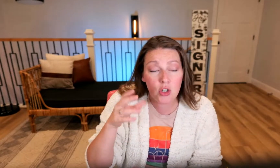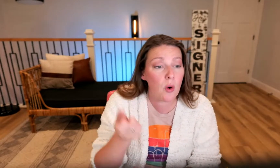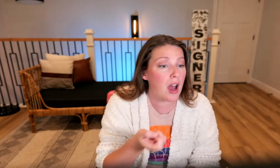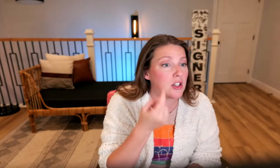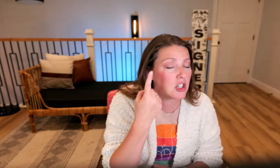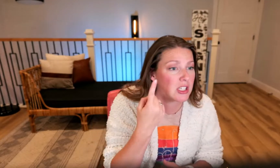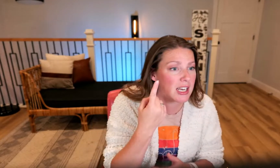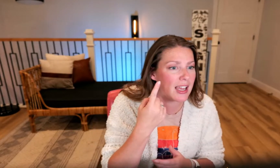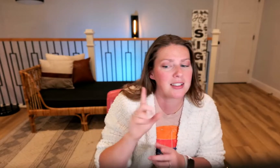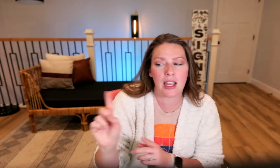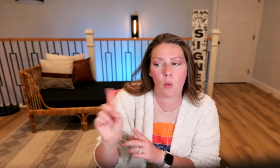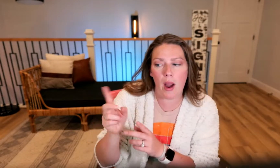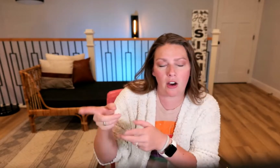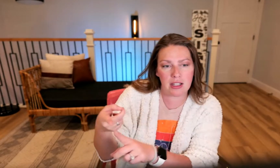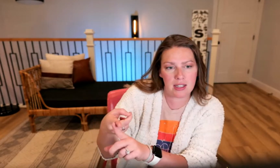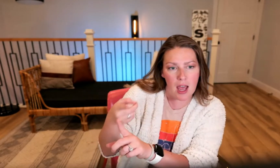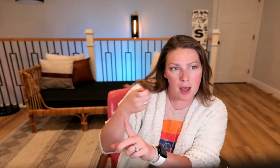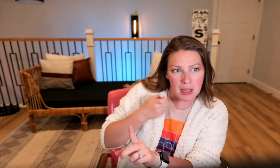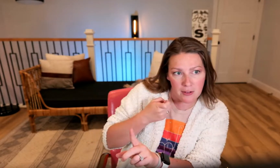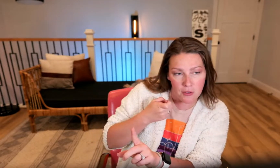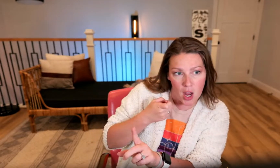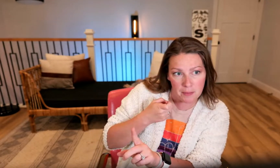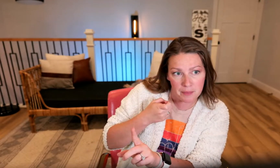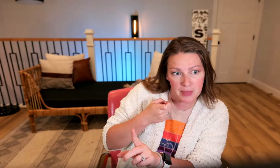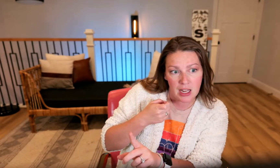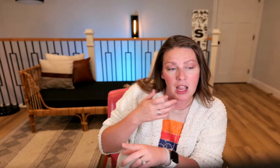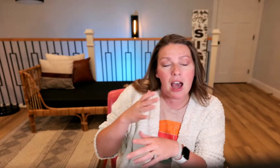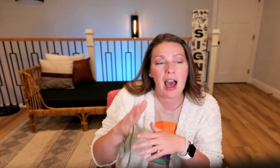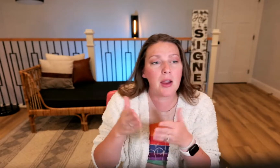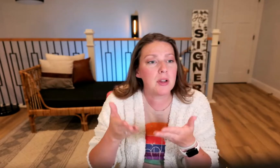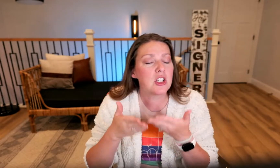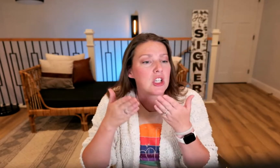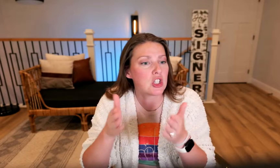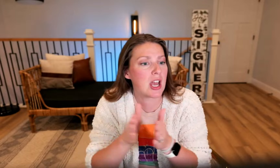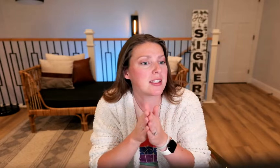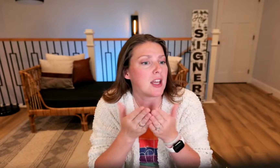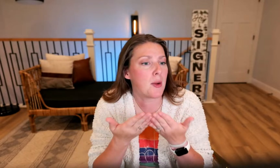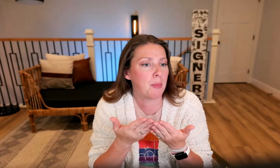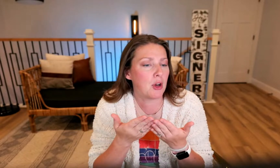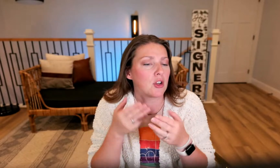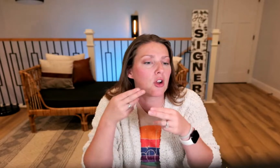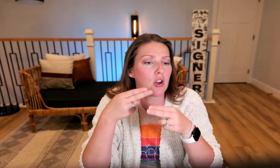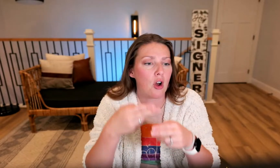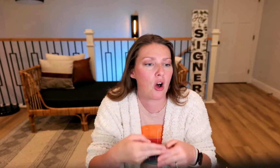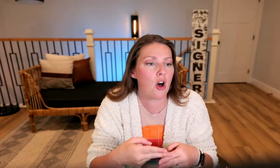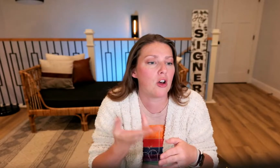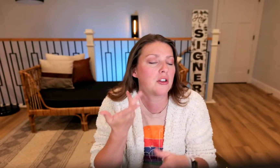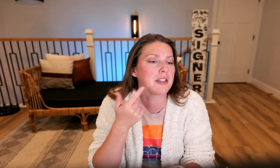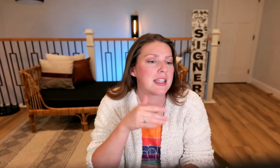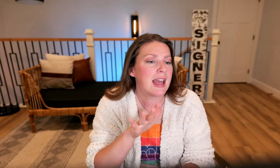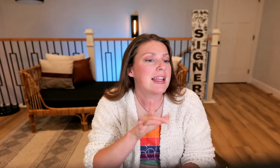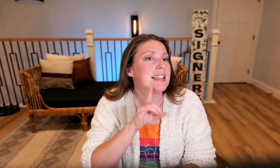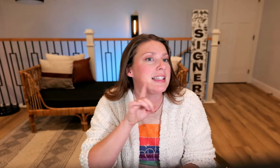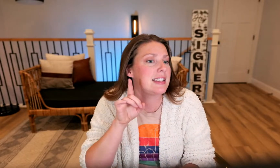to understand like where it's coming from. I would suggest a book called